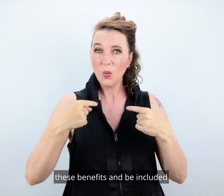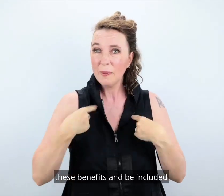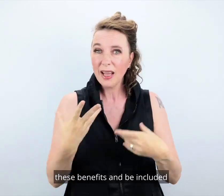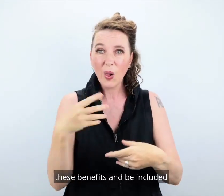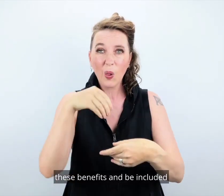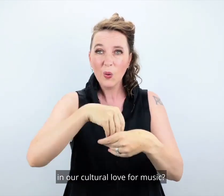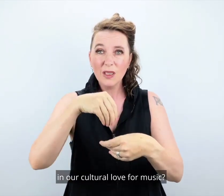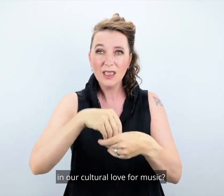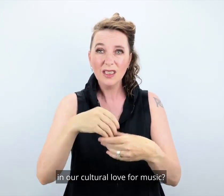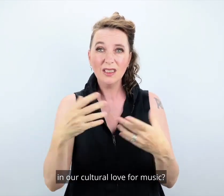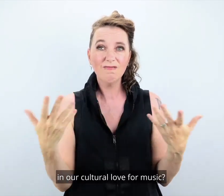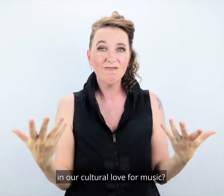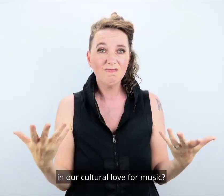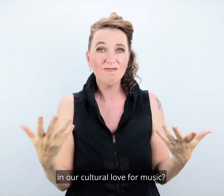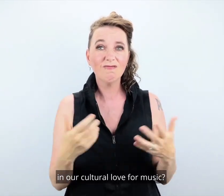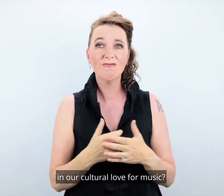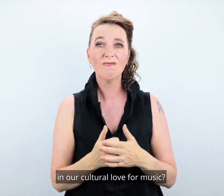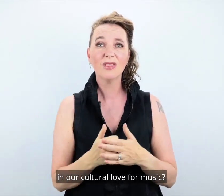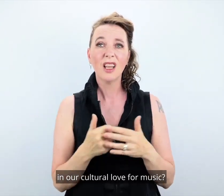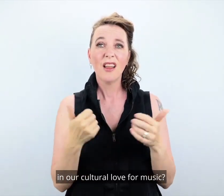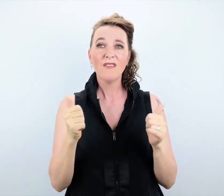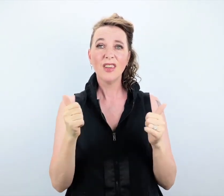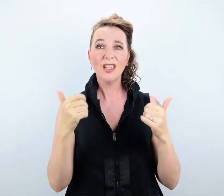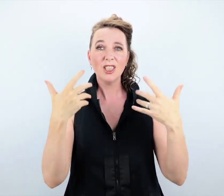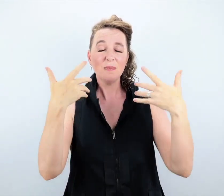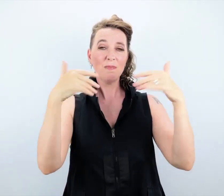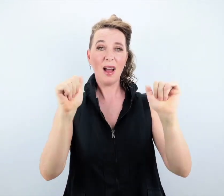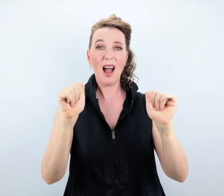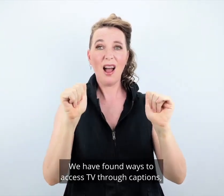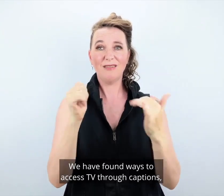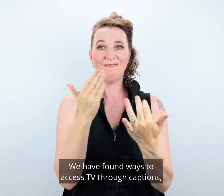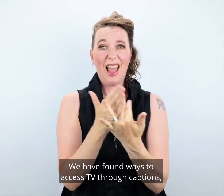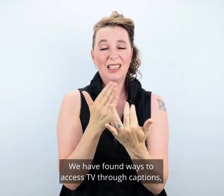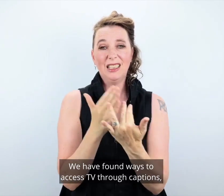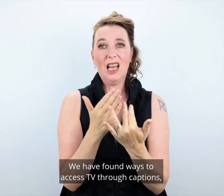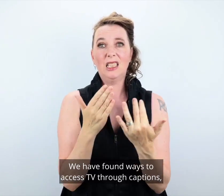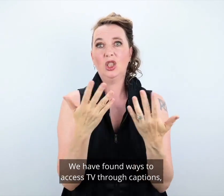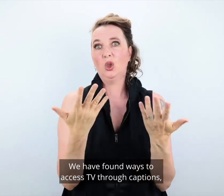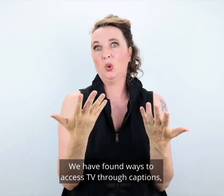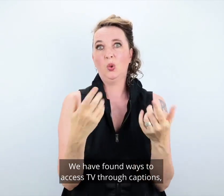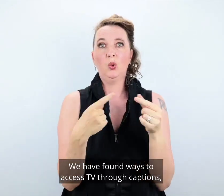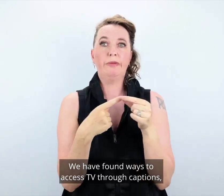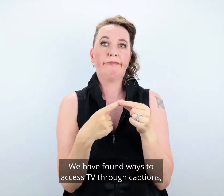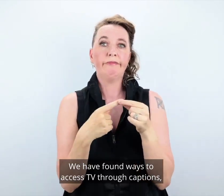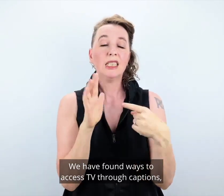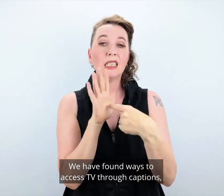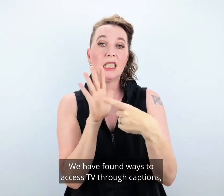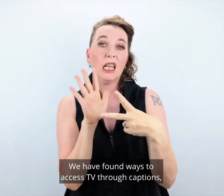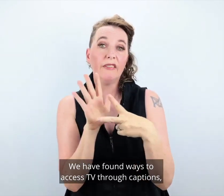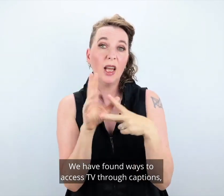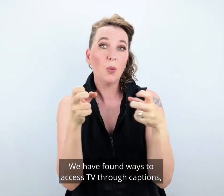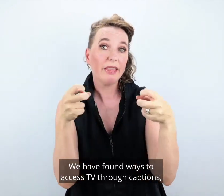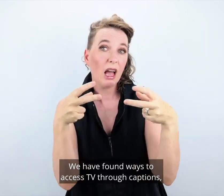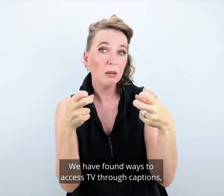included in our cultural love for music? We've found ways to access TV through captions